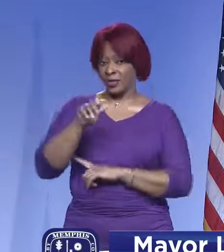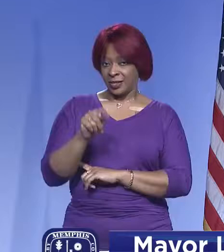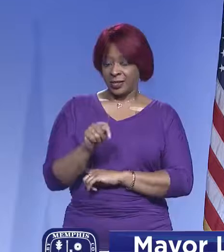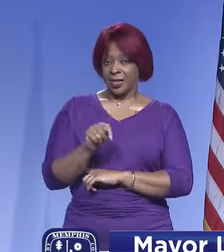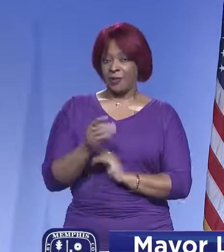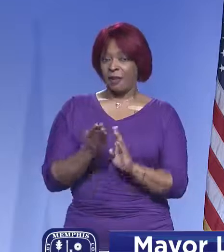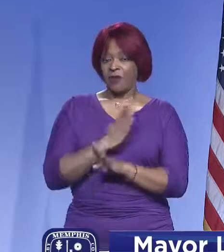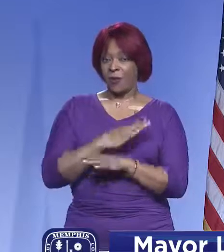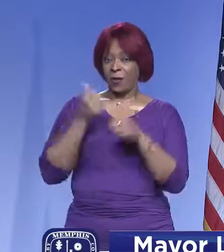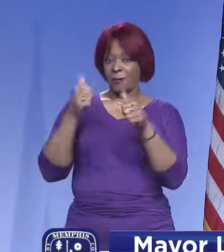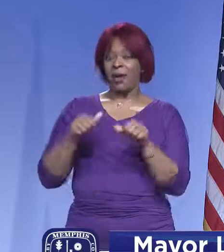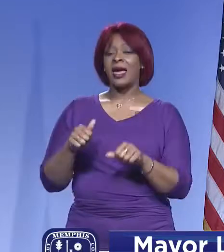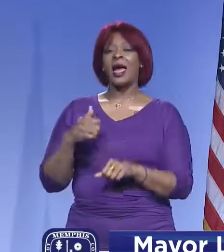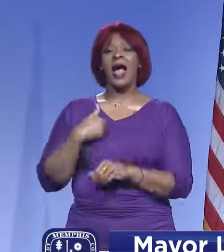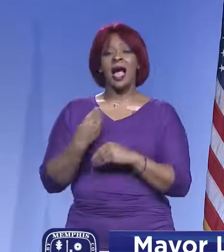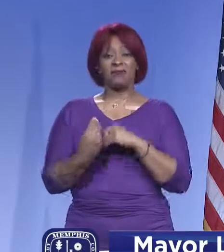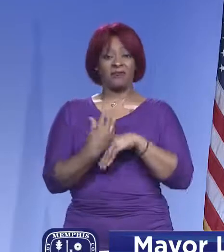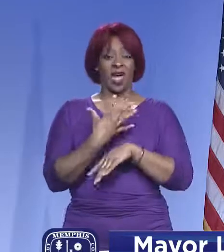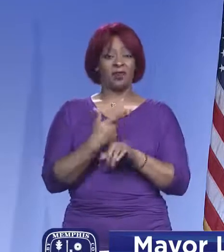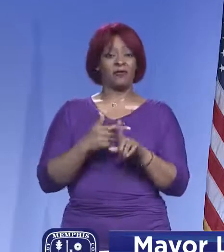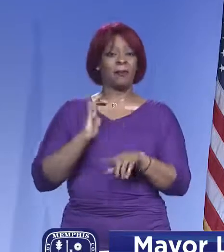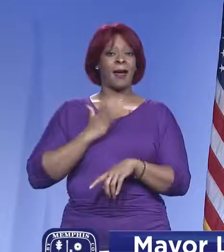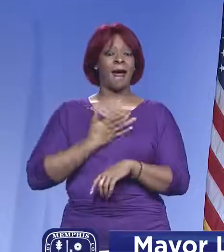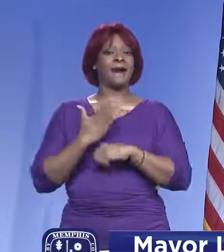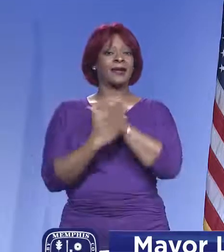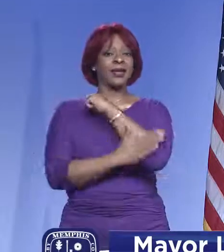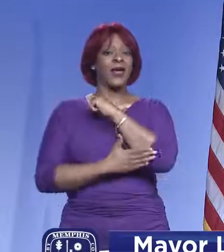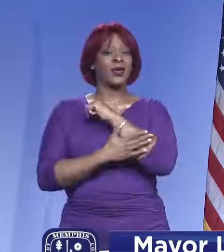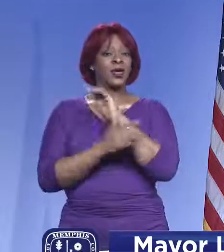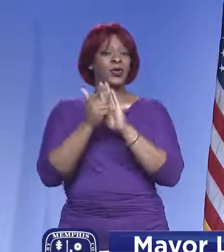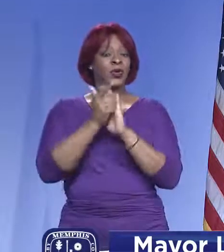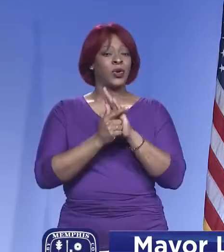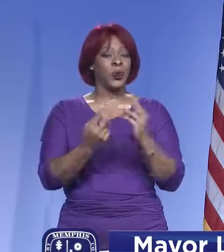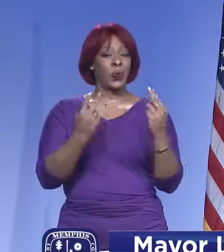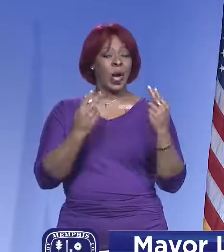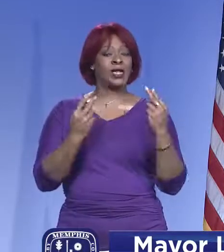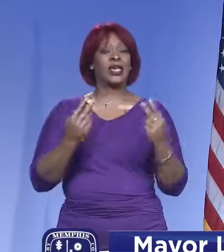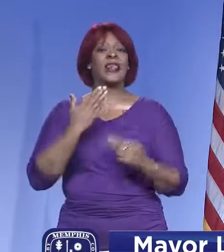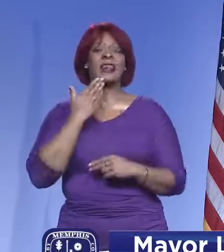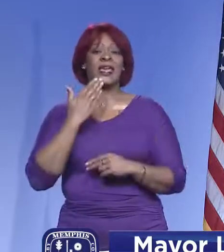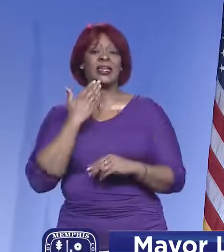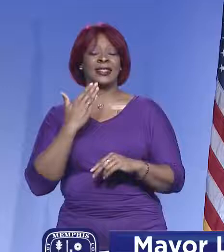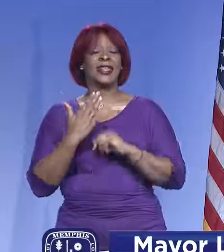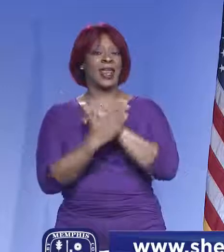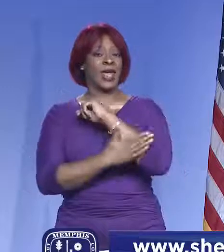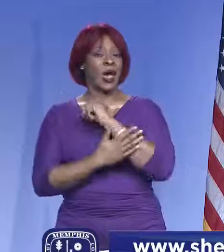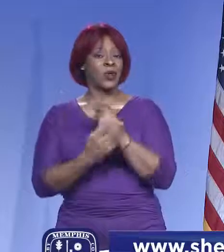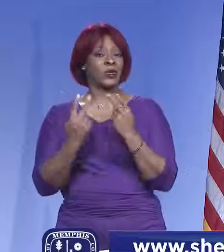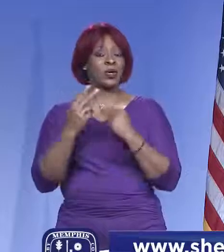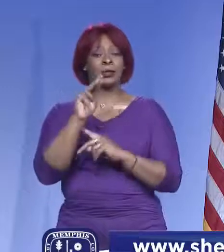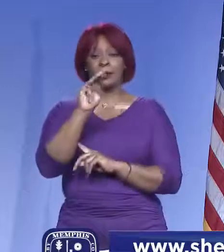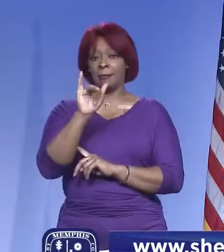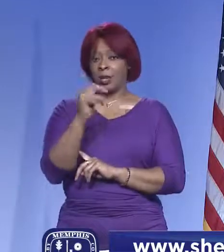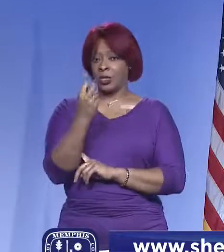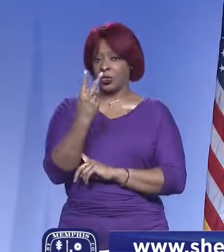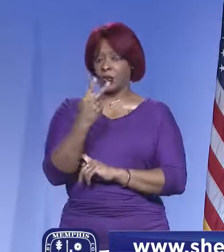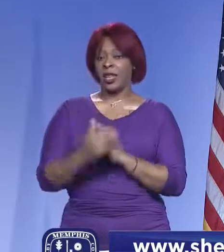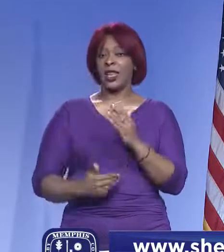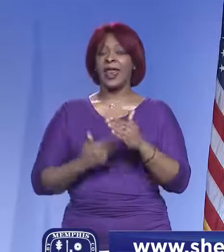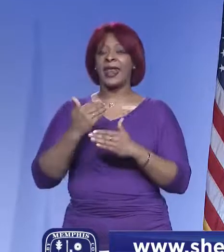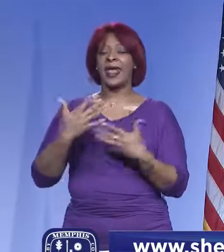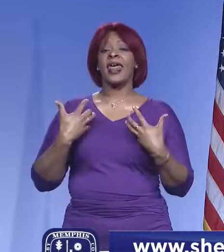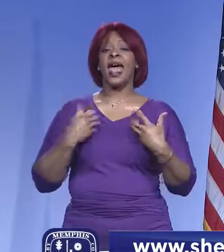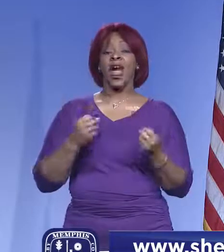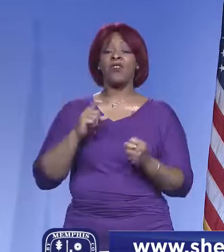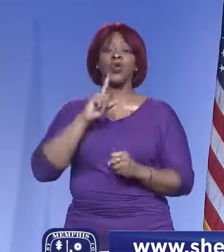I've been advised of a couple things from our county attorney who's watching. Thanks very much, Ms. County Attorney. May 12th is when the next health directive